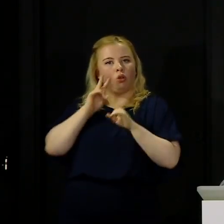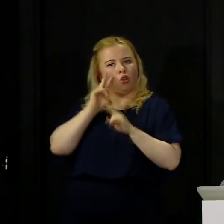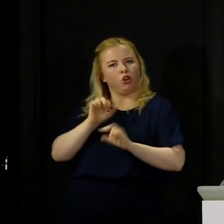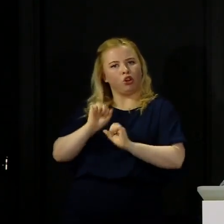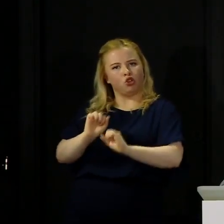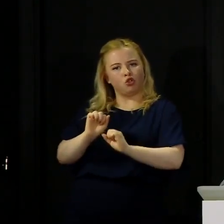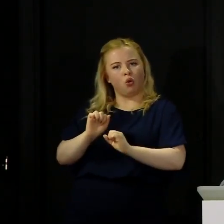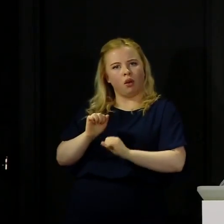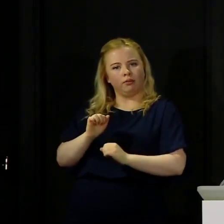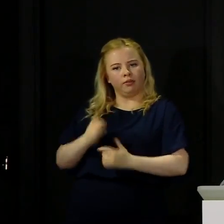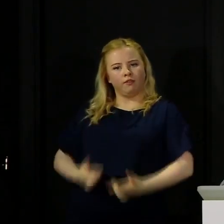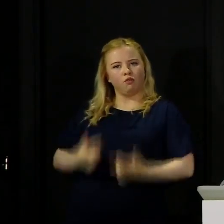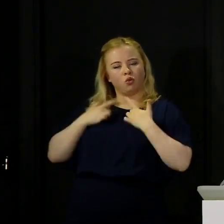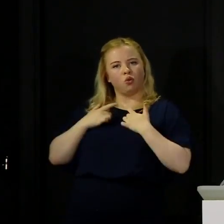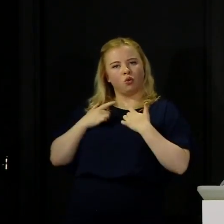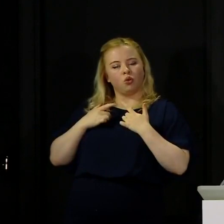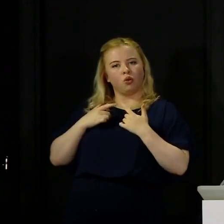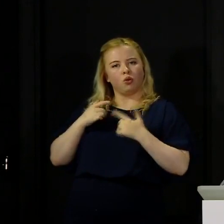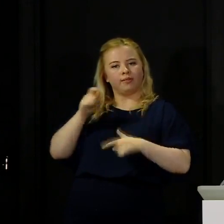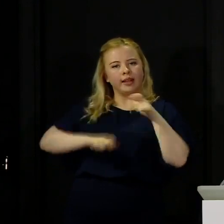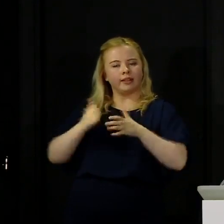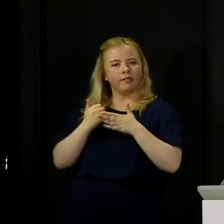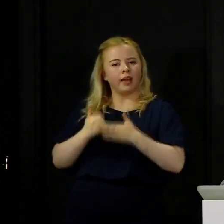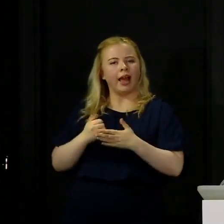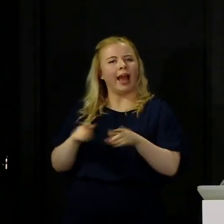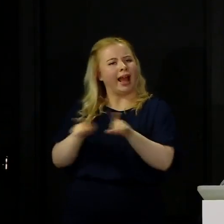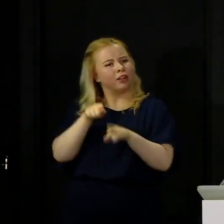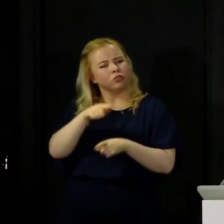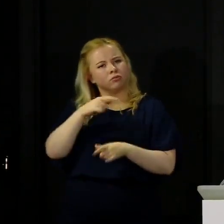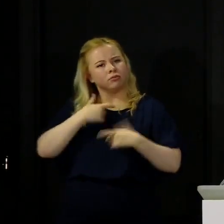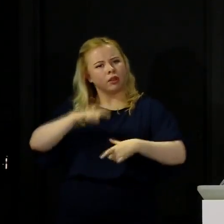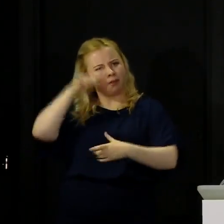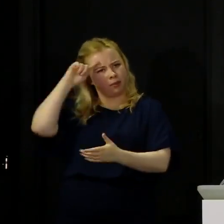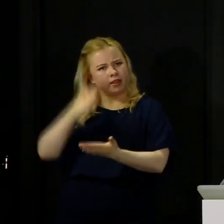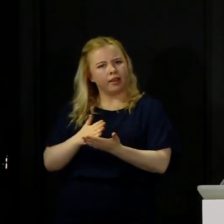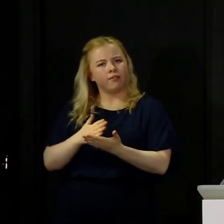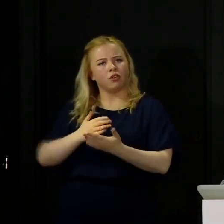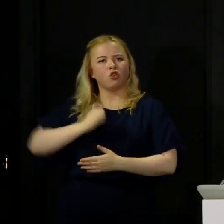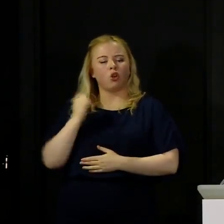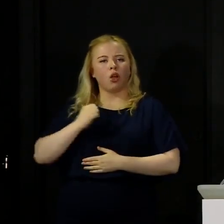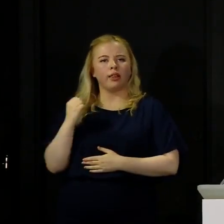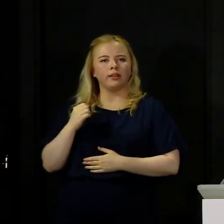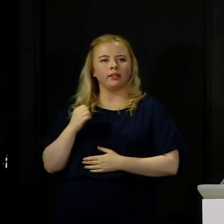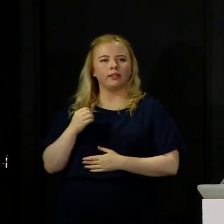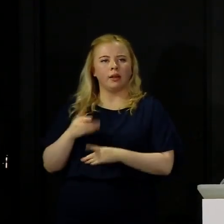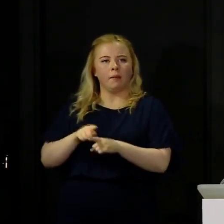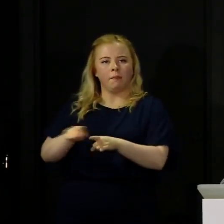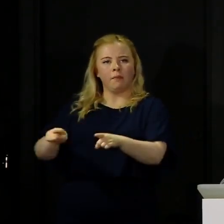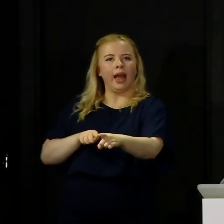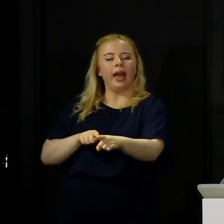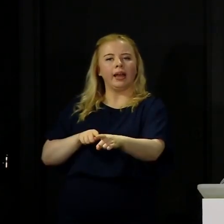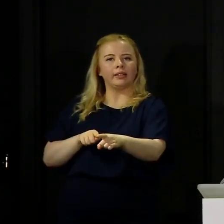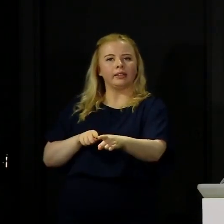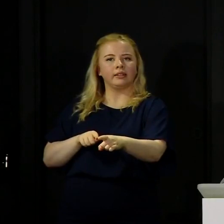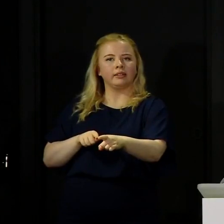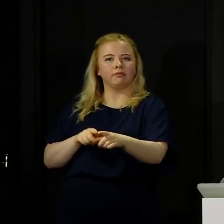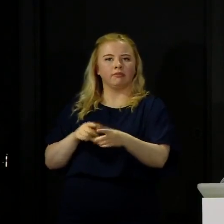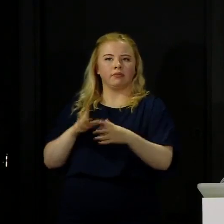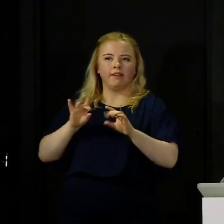of scientific advice? And do you still believe that it is the case that Scotland is behind the curve